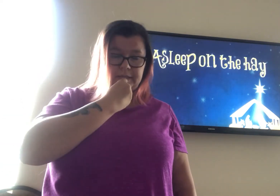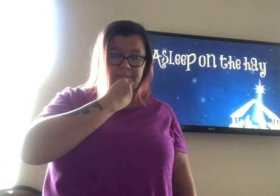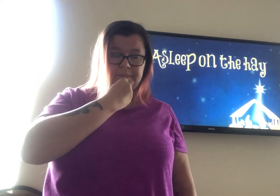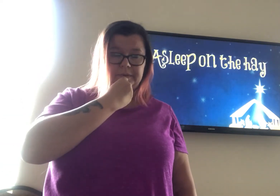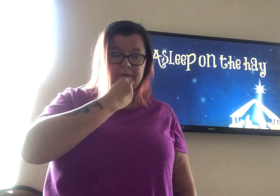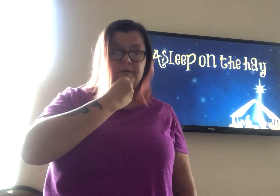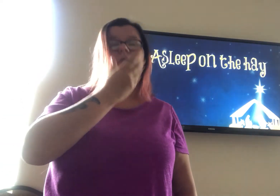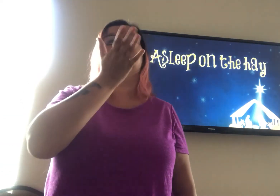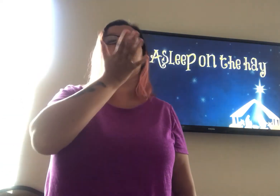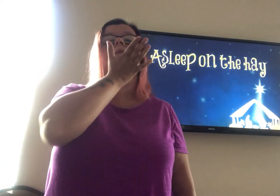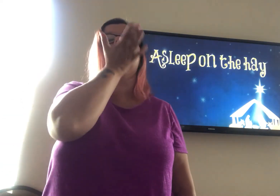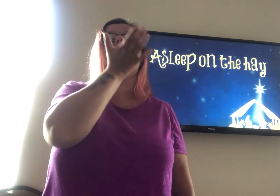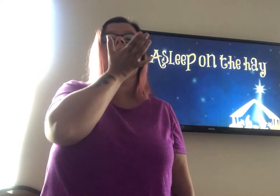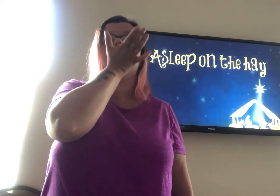on the hay.